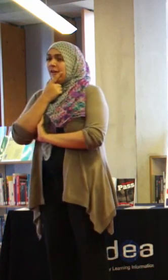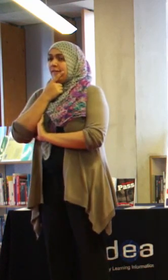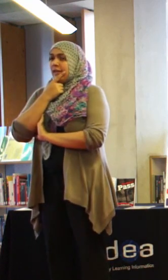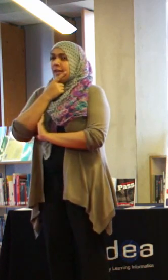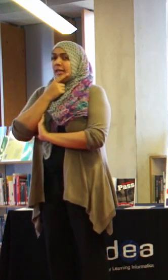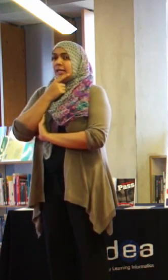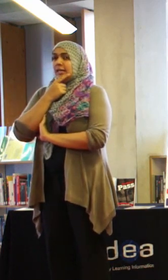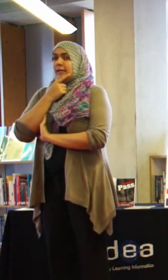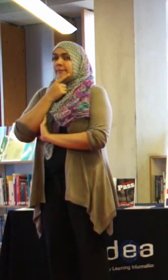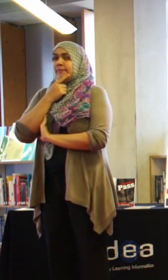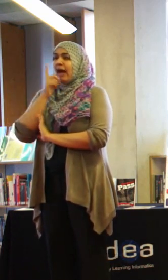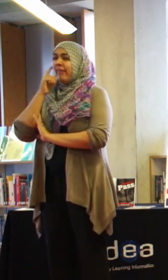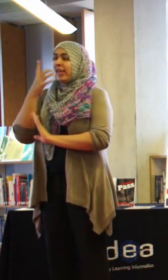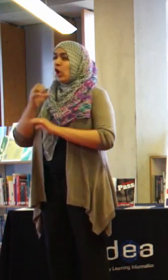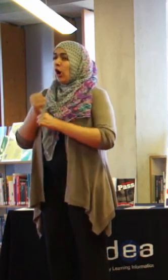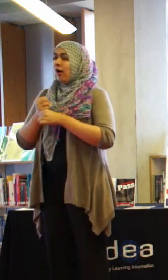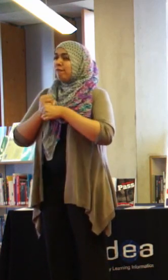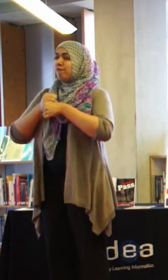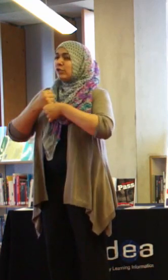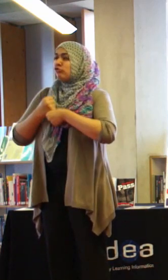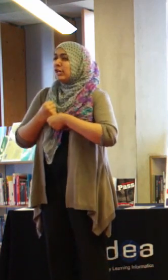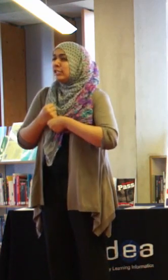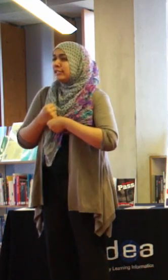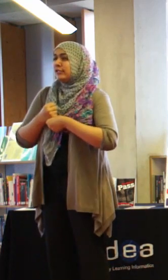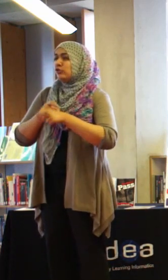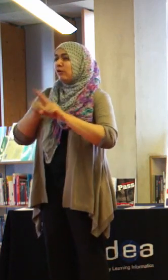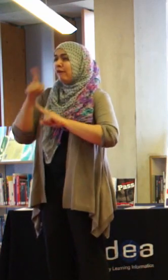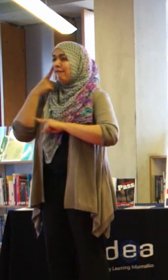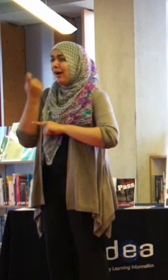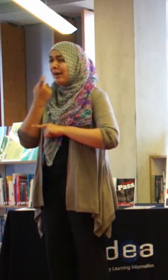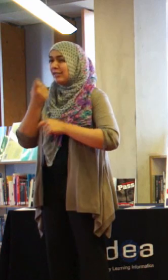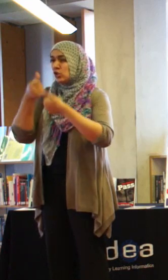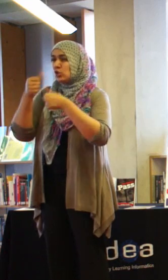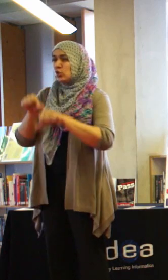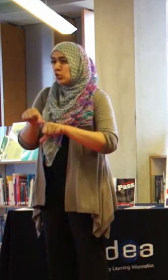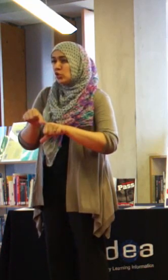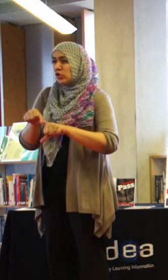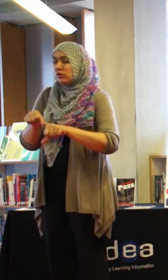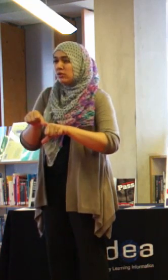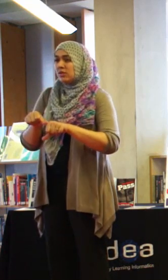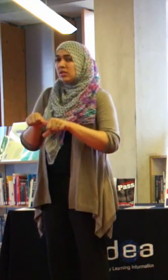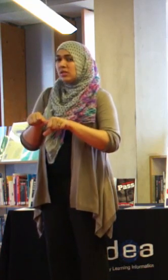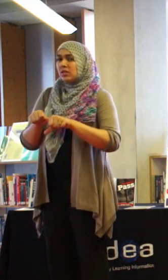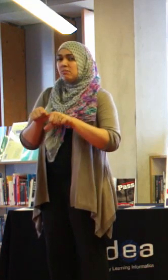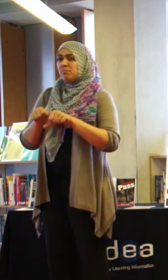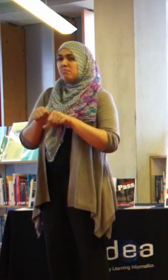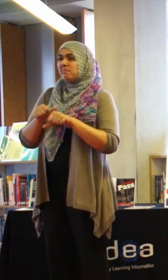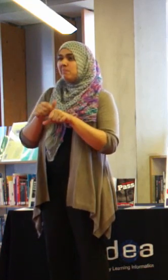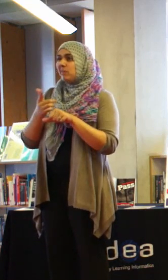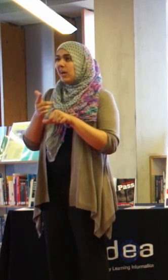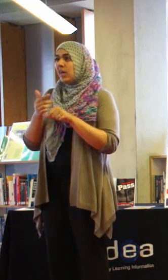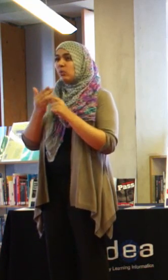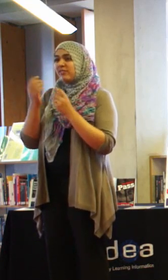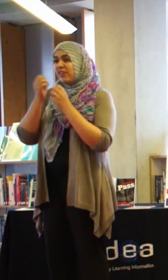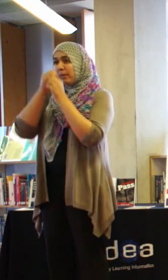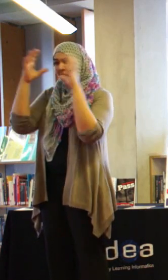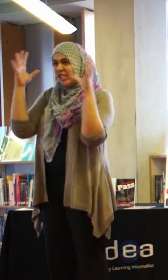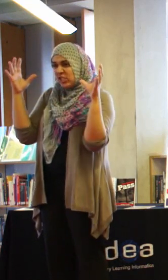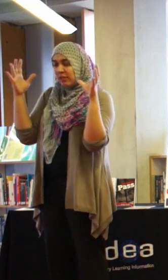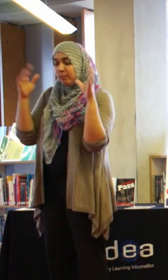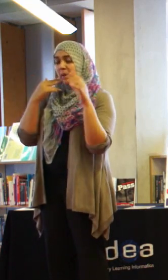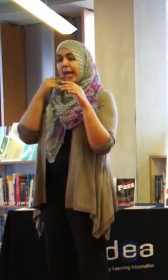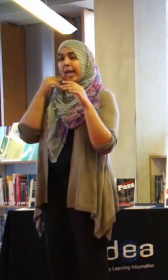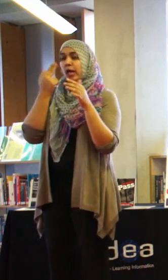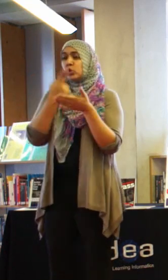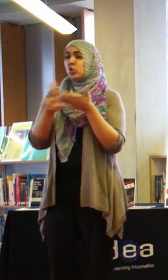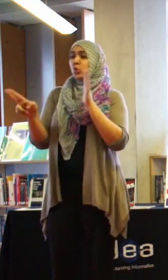totally kind of frustrated with trying to find the solution, but he, rather unimaginatively, he named his new